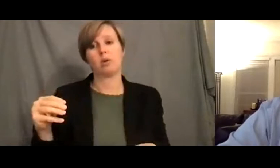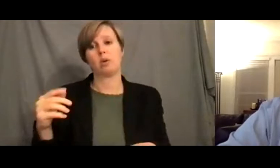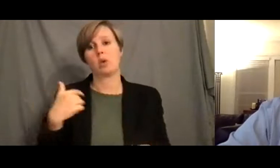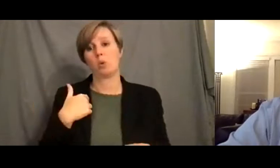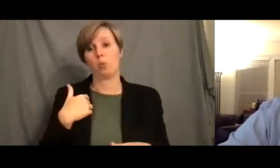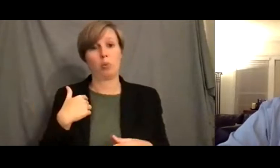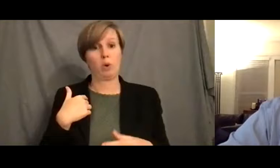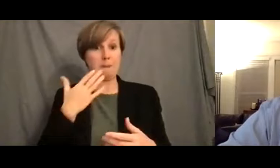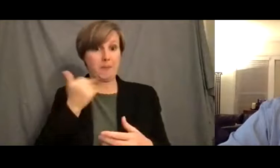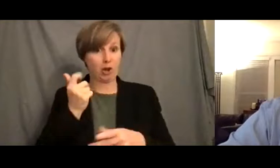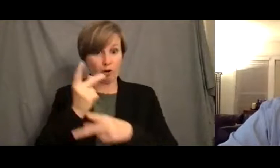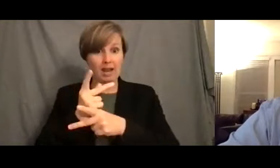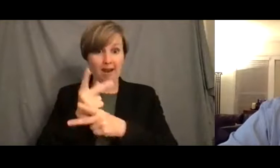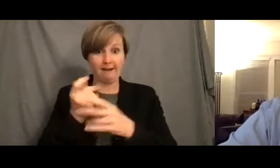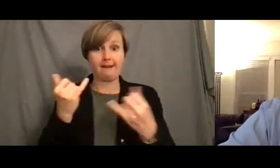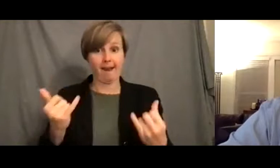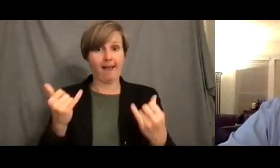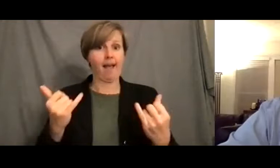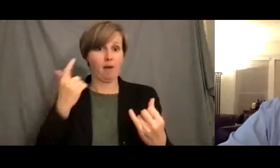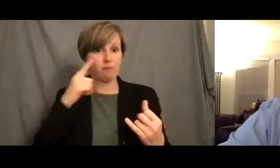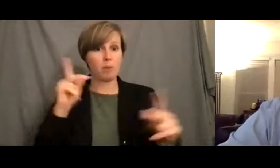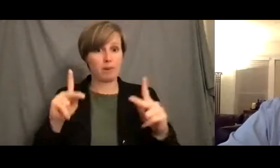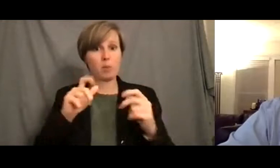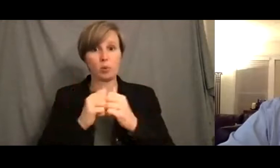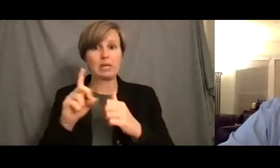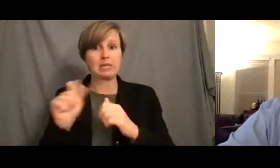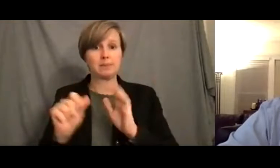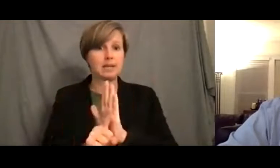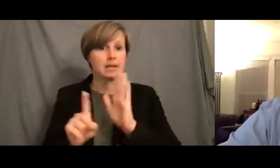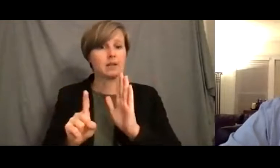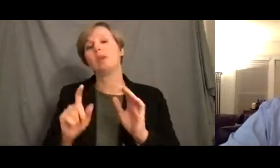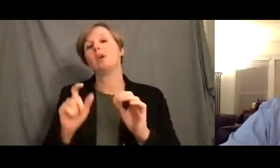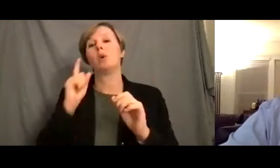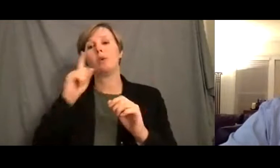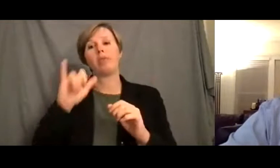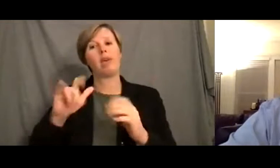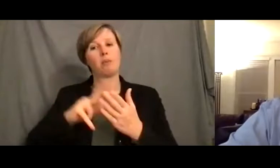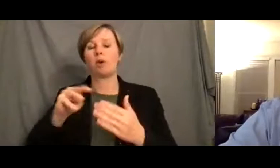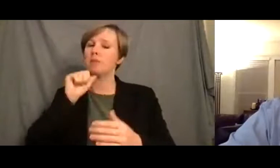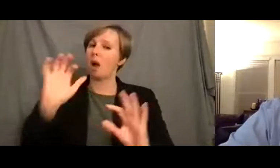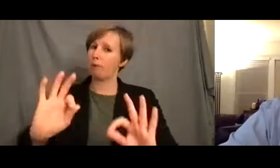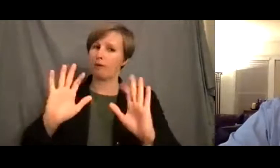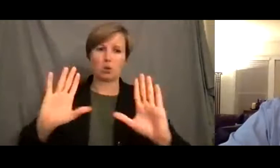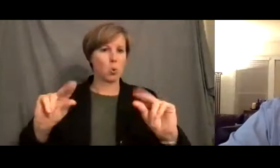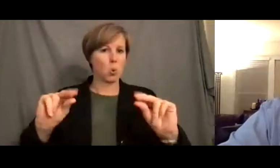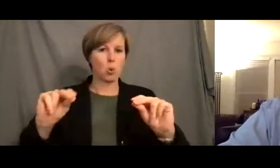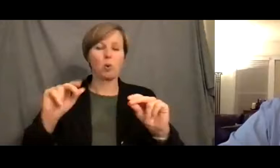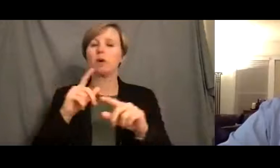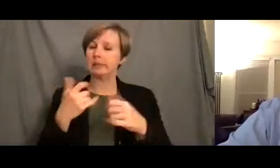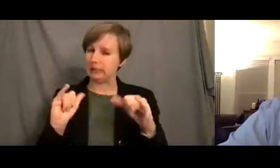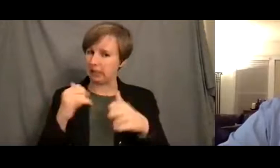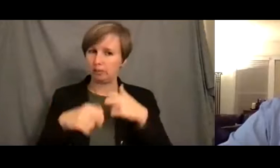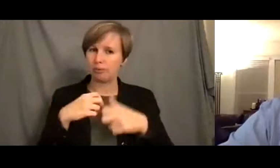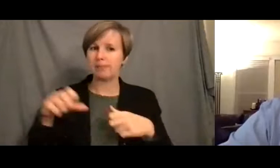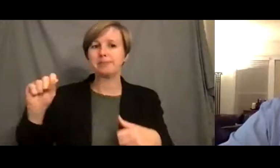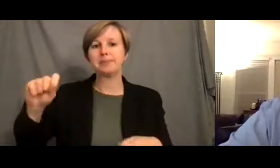better care now, I believe, of people with disabilities than we ever have with that program. It's not perfect by any means. There's problems with it, but